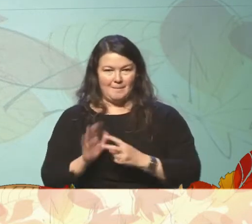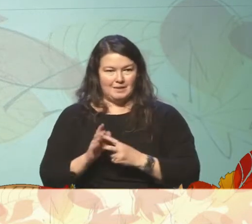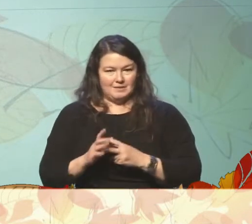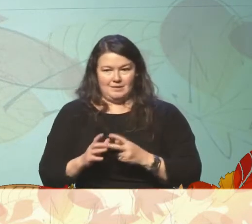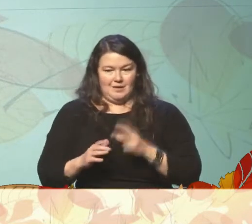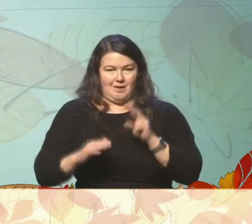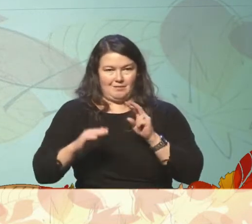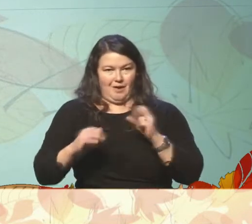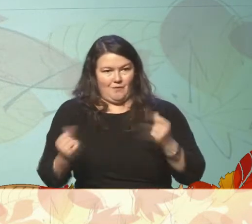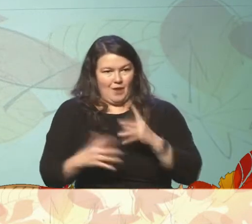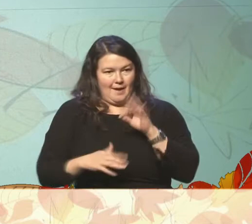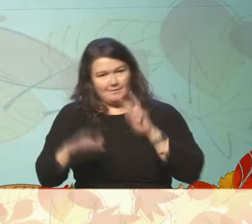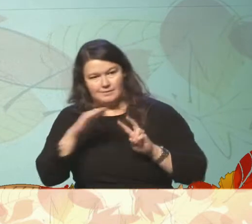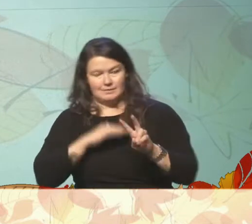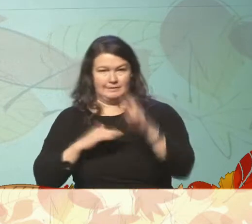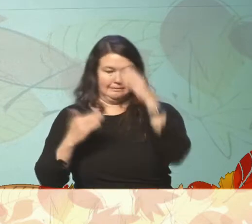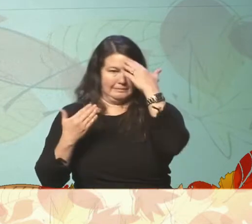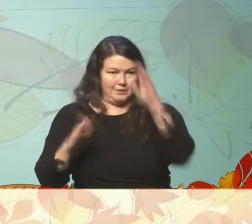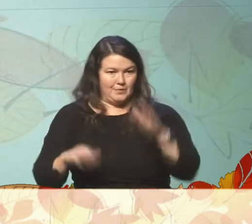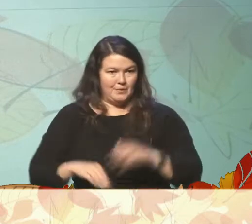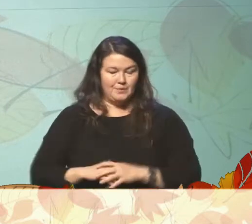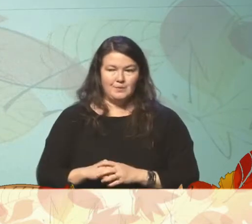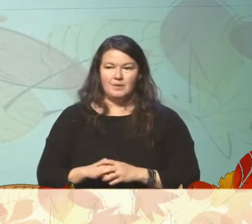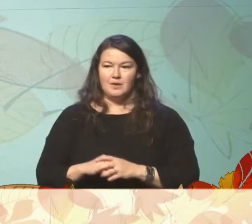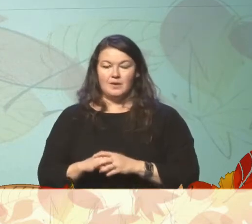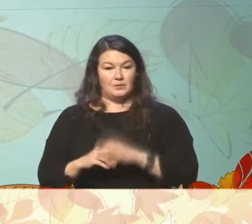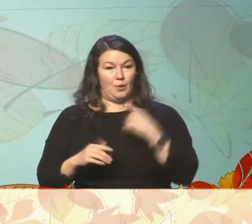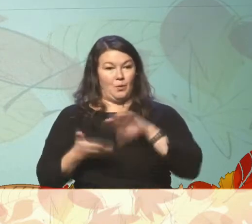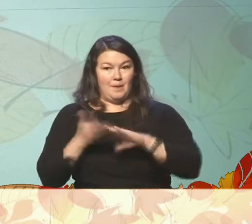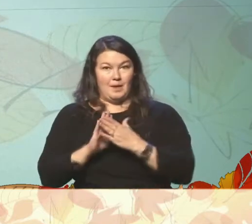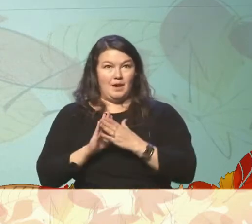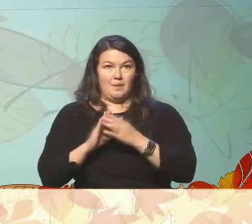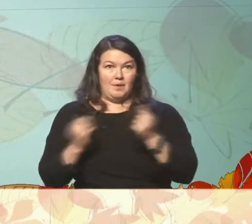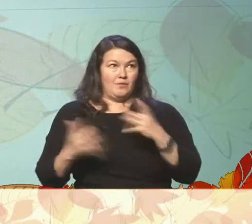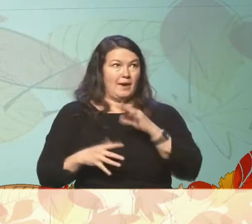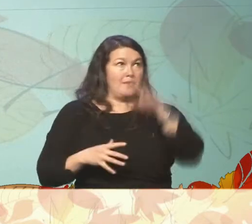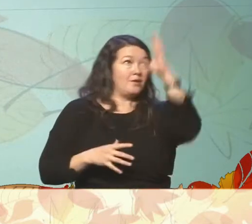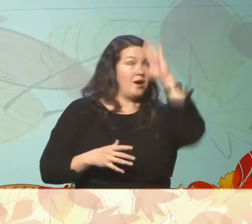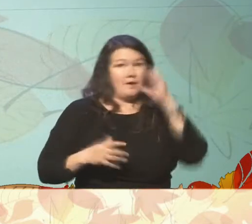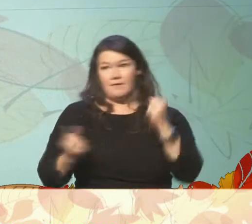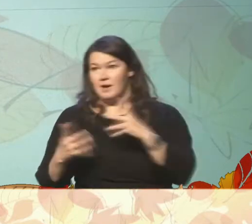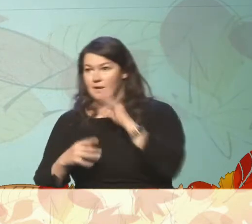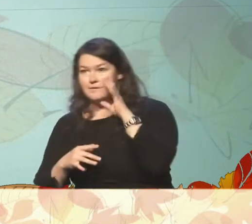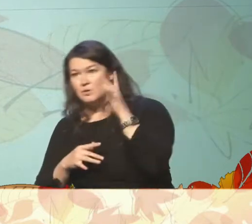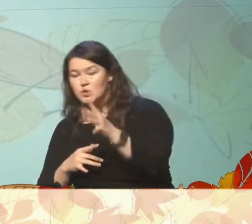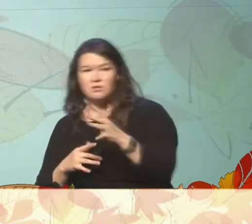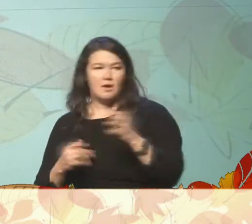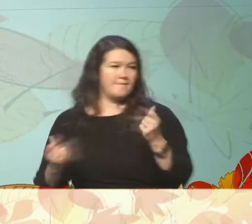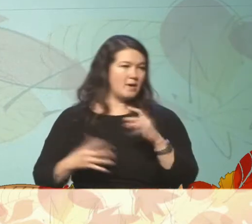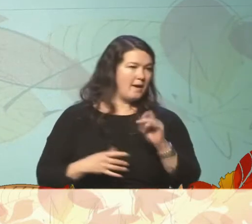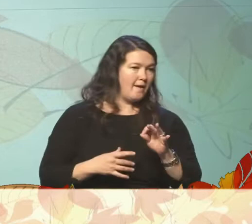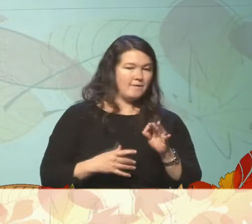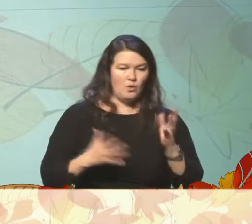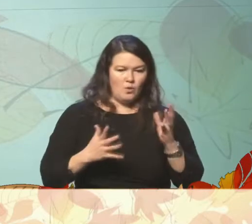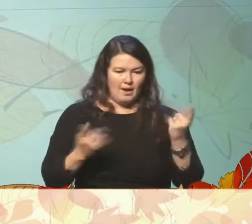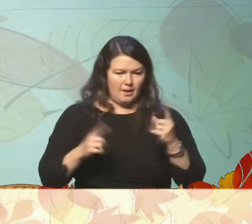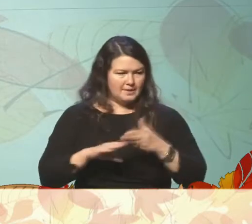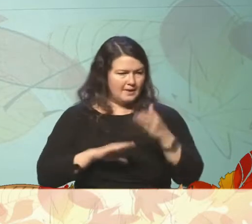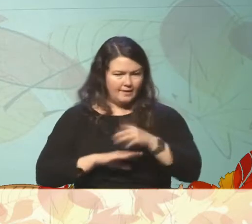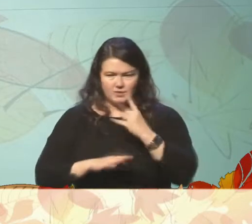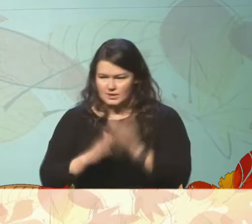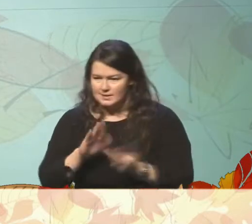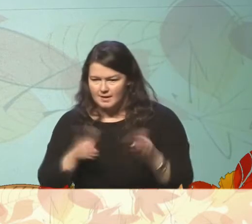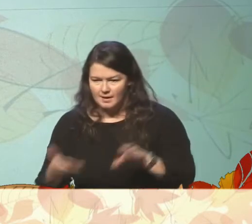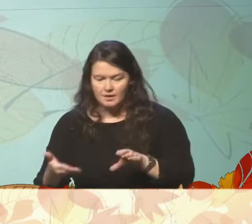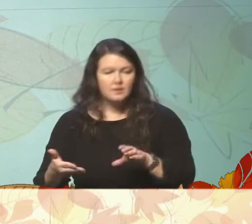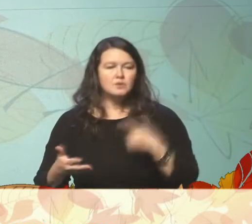In the life of faith, we anticipate and get afraid of God. We get afraid of the future. We get afraid of what happens after we die. And so we